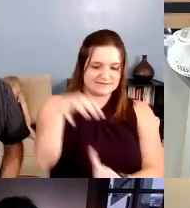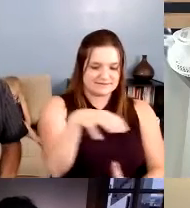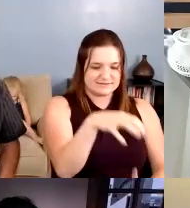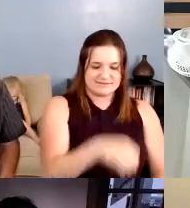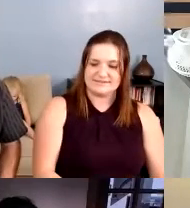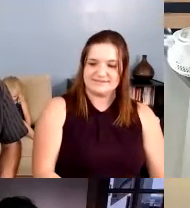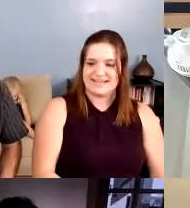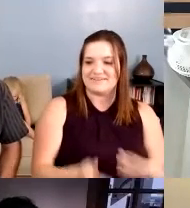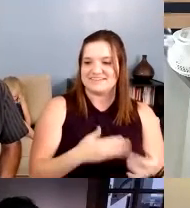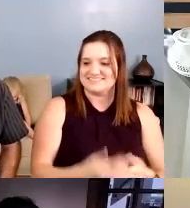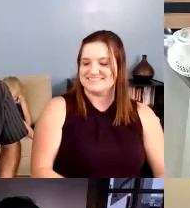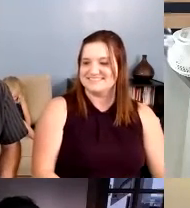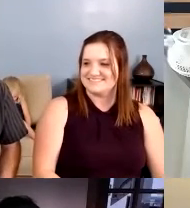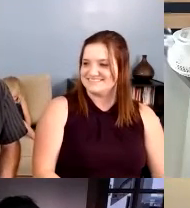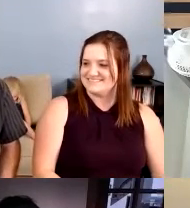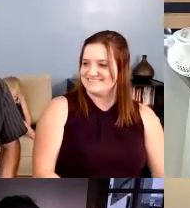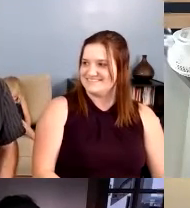it is. Anyway.